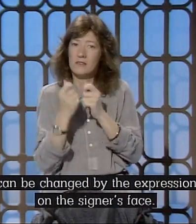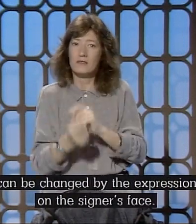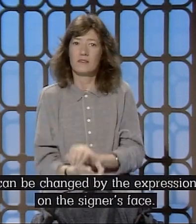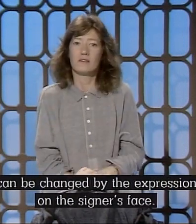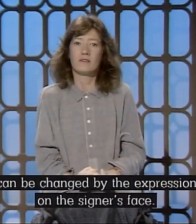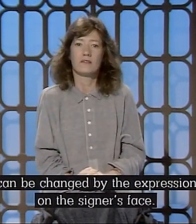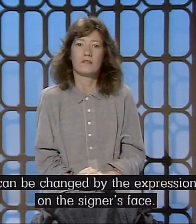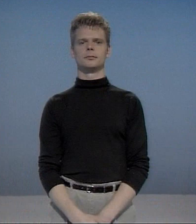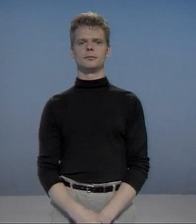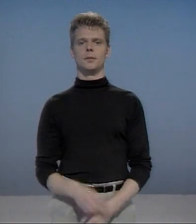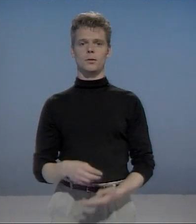face.